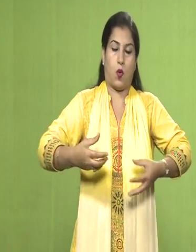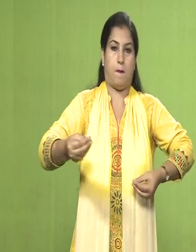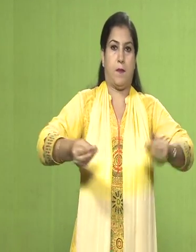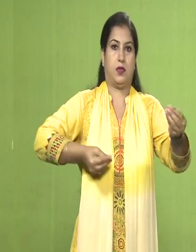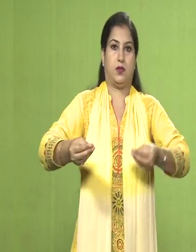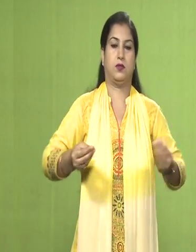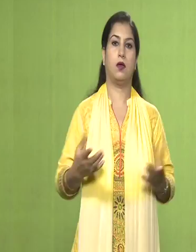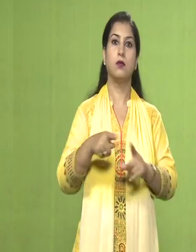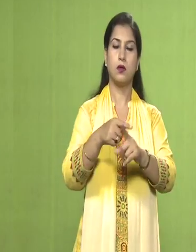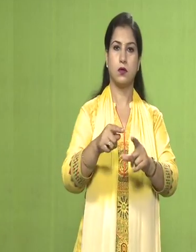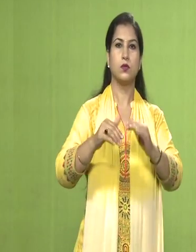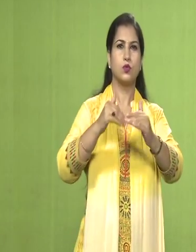and became very powerful.